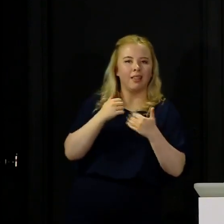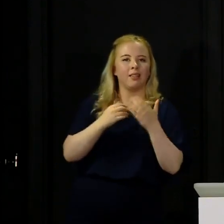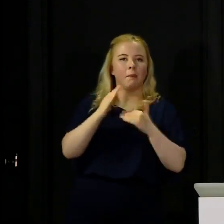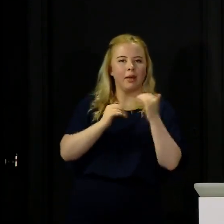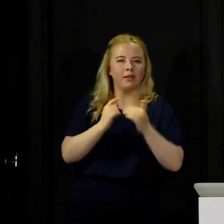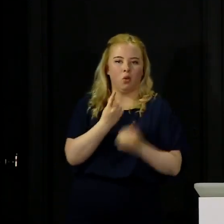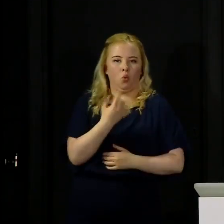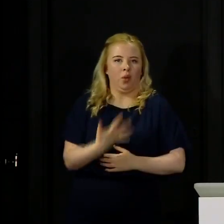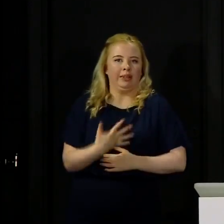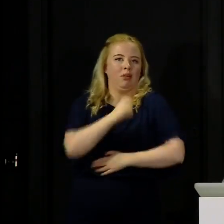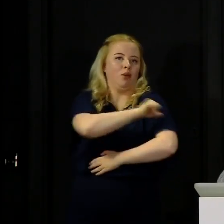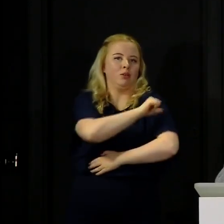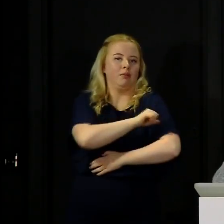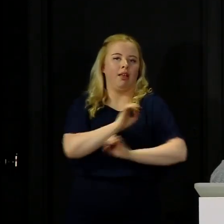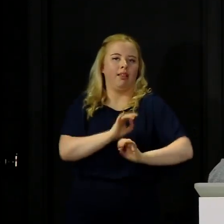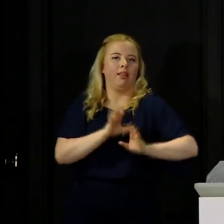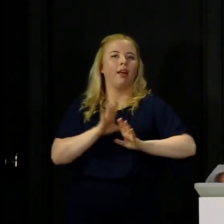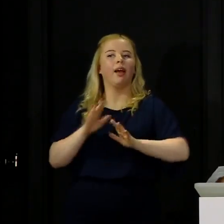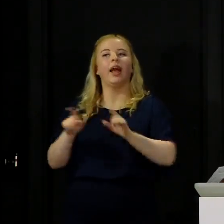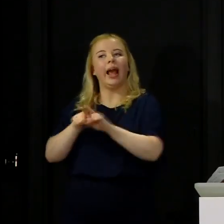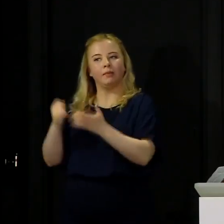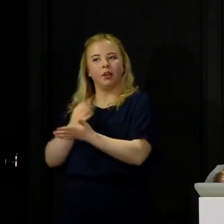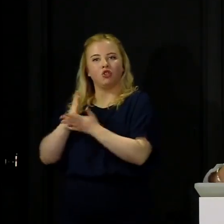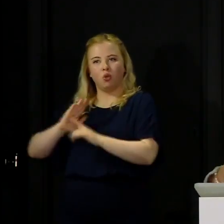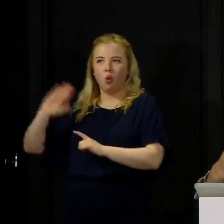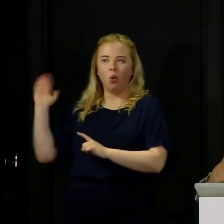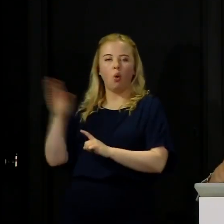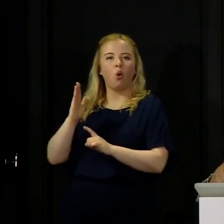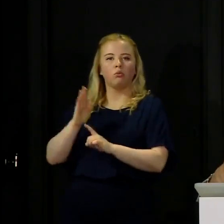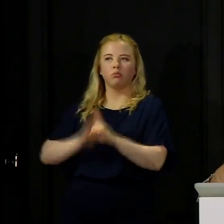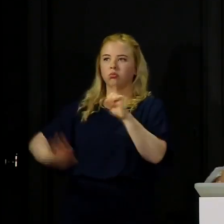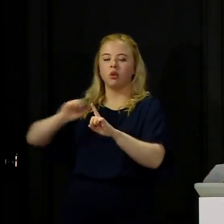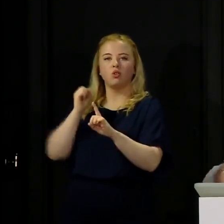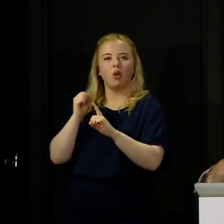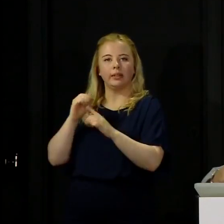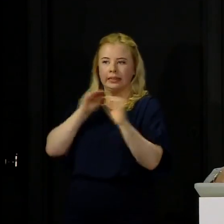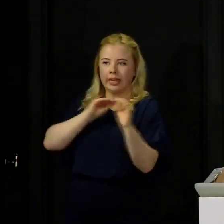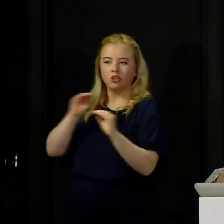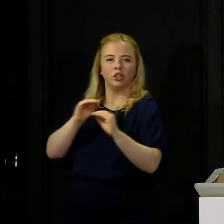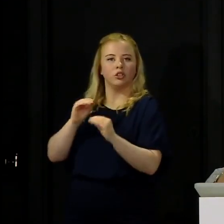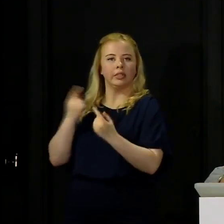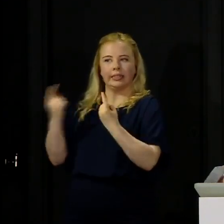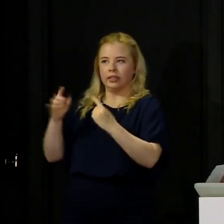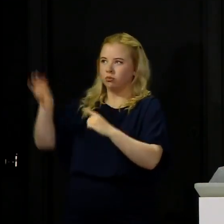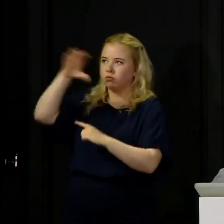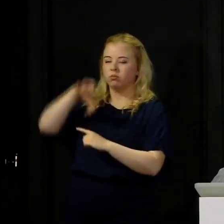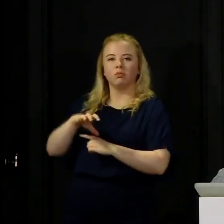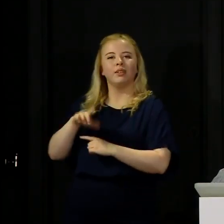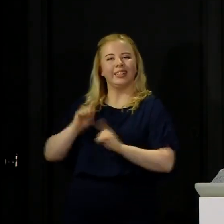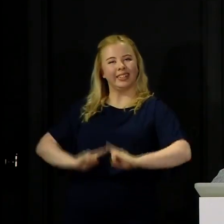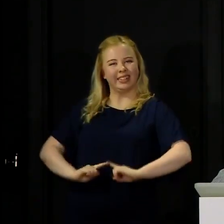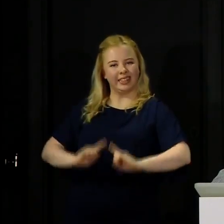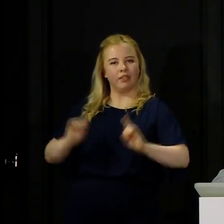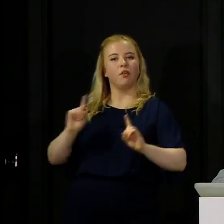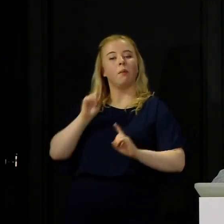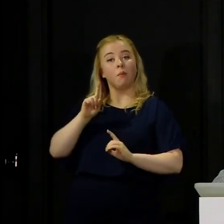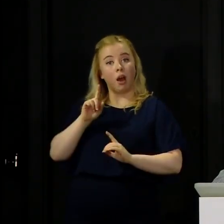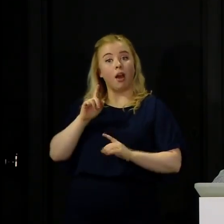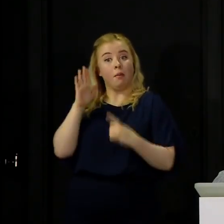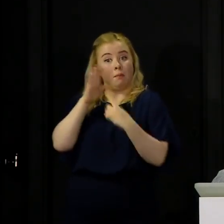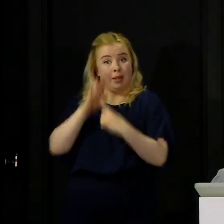a one-off temporary hospital and making sure that we have education provision as it needs to be in every part of the country. But the principle of making sure